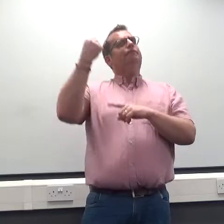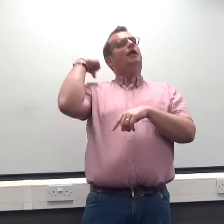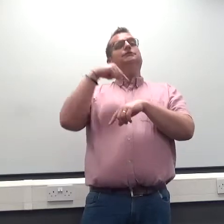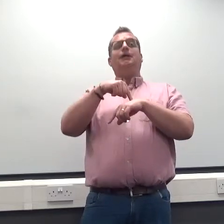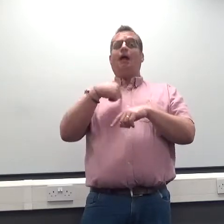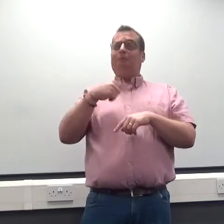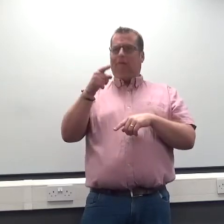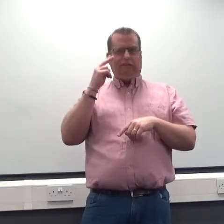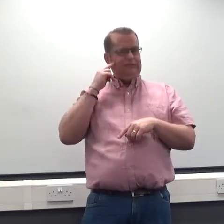placement.